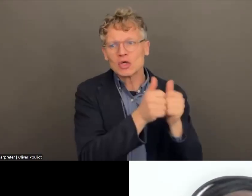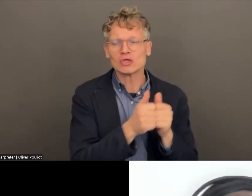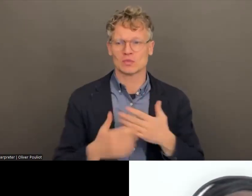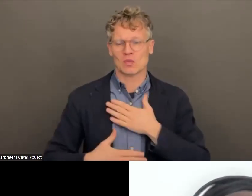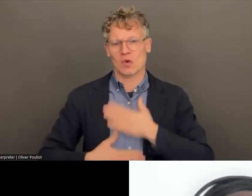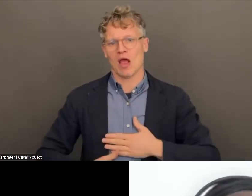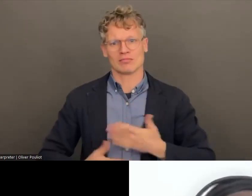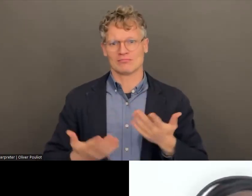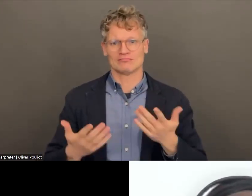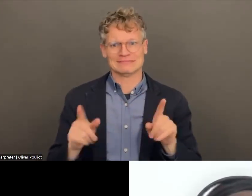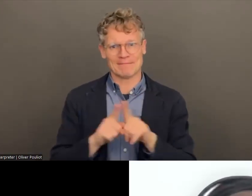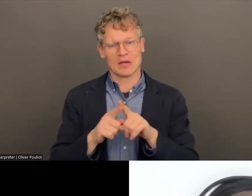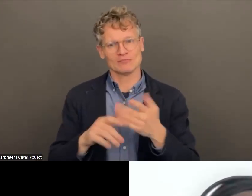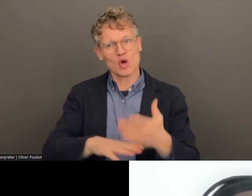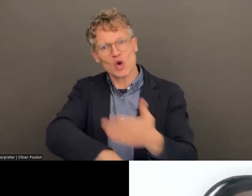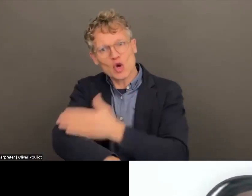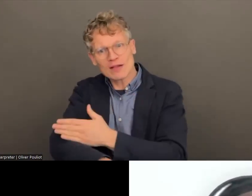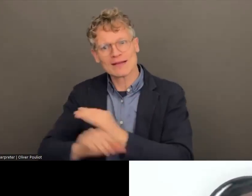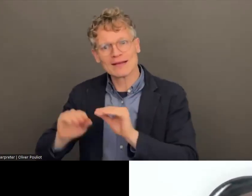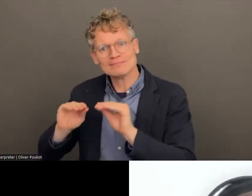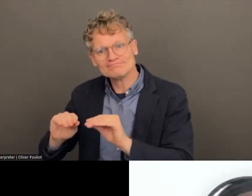children and adults with complex disabilities.